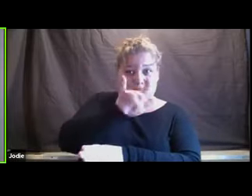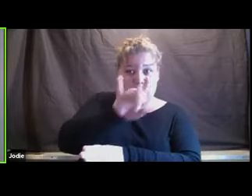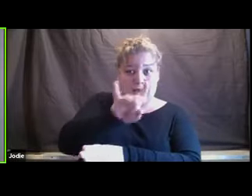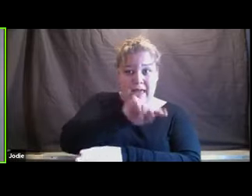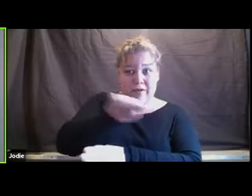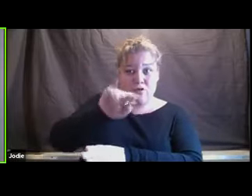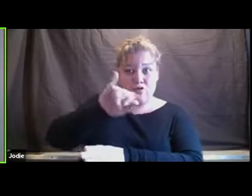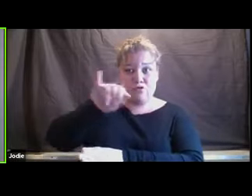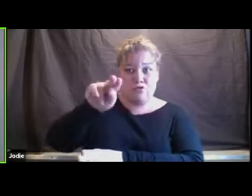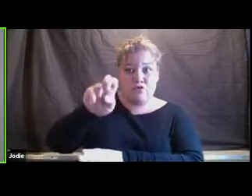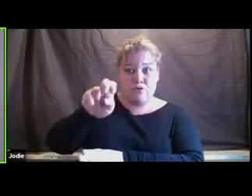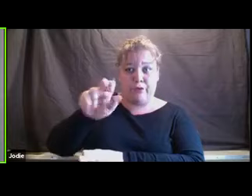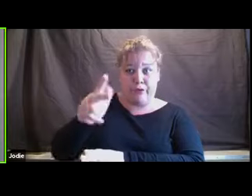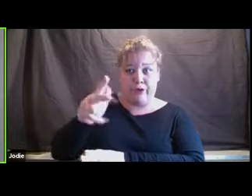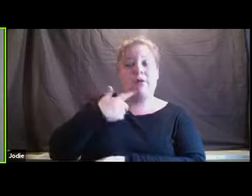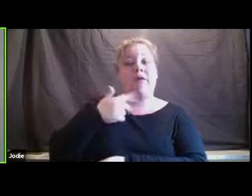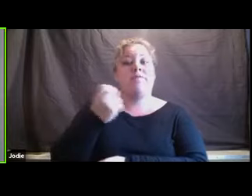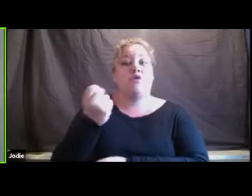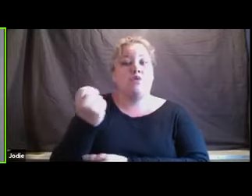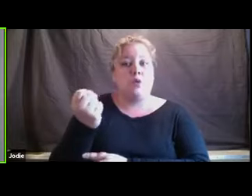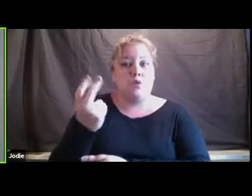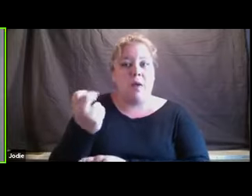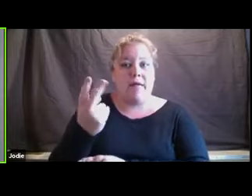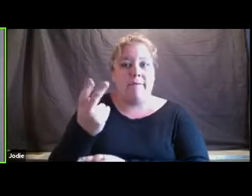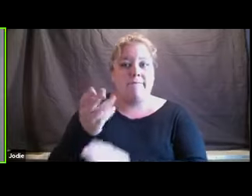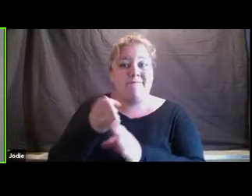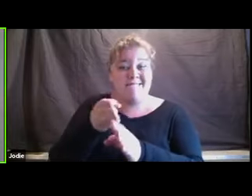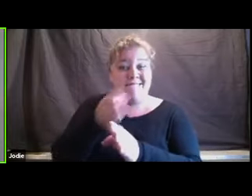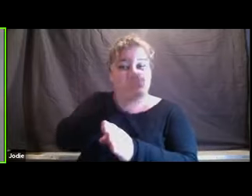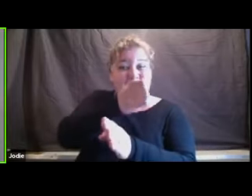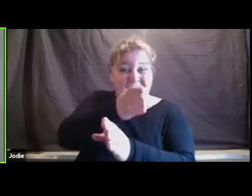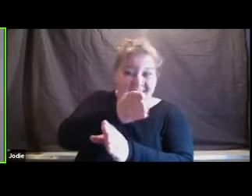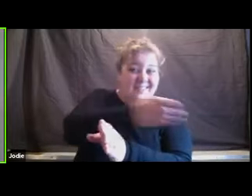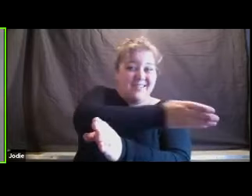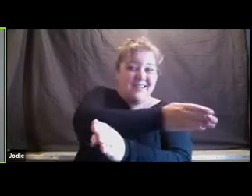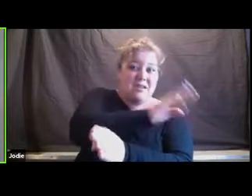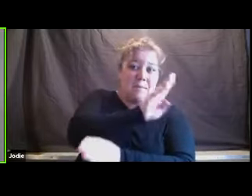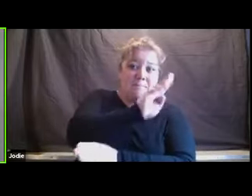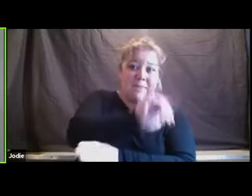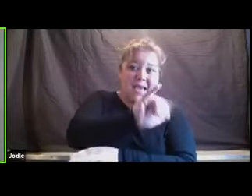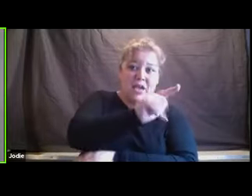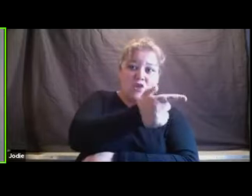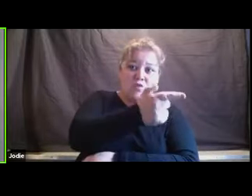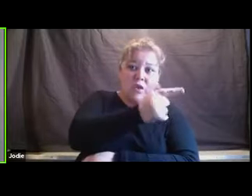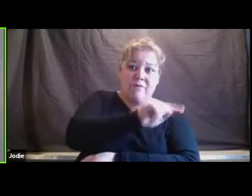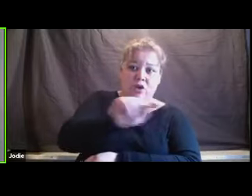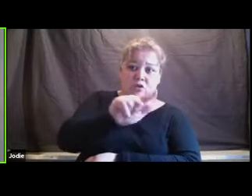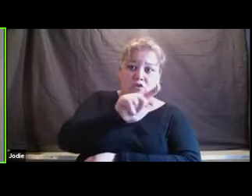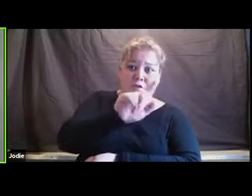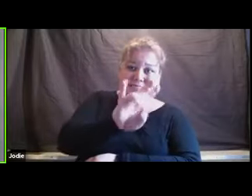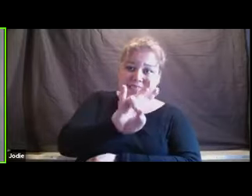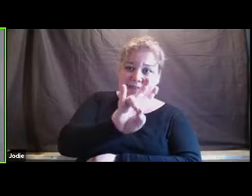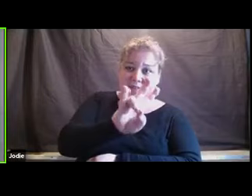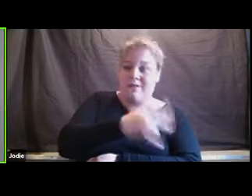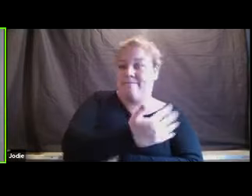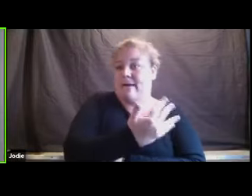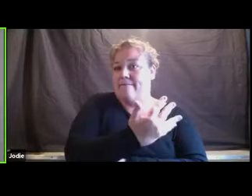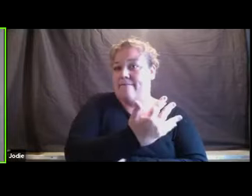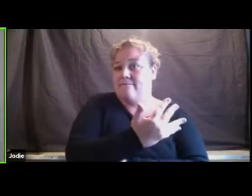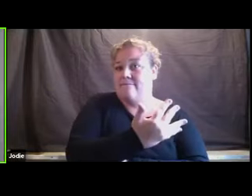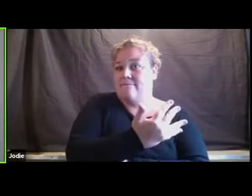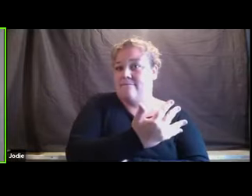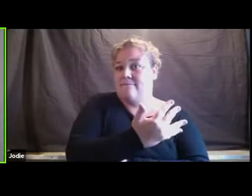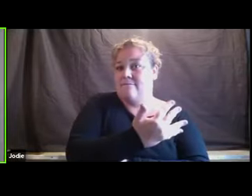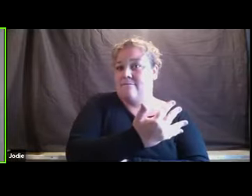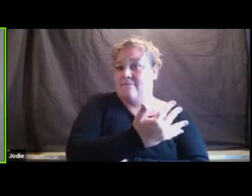we had 12. And the week prior to that, May 21st to May 27th, we had 5. So I